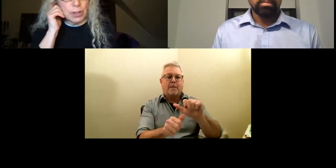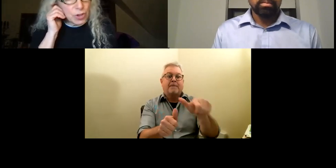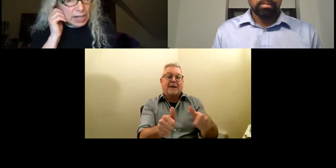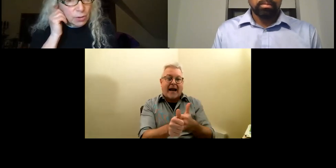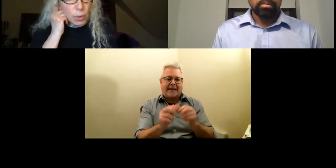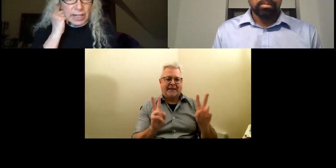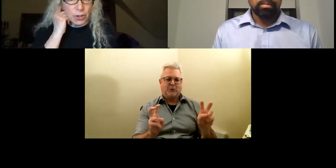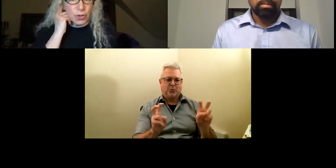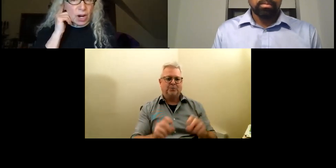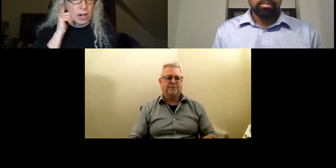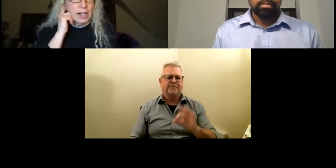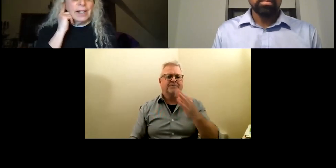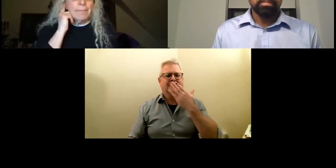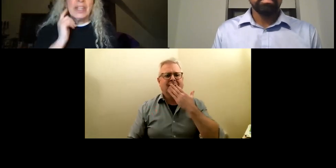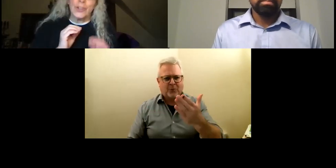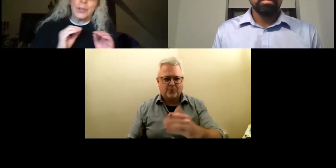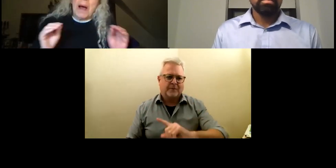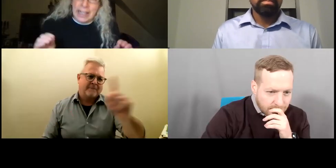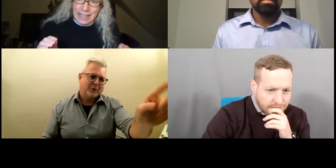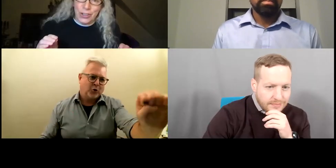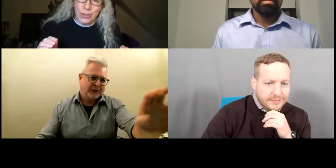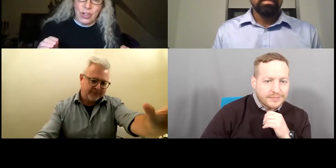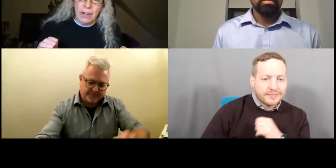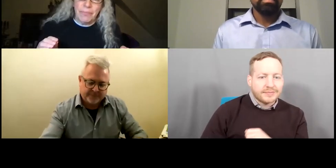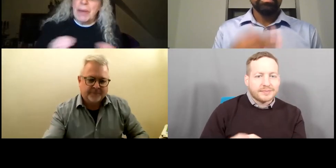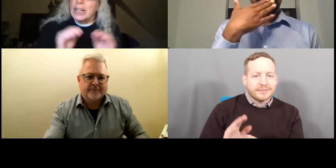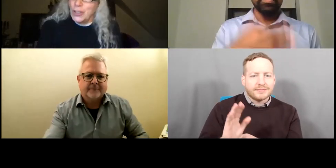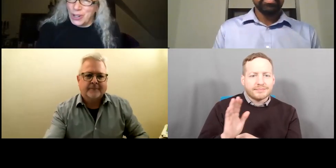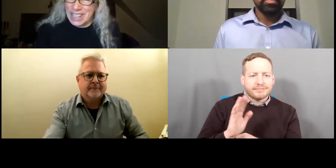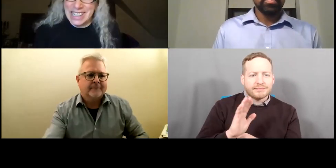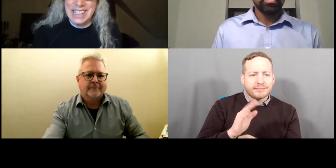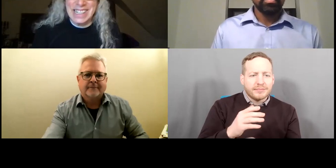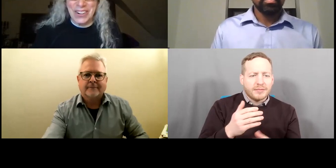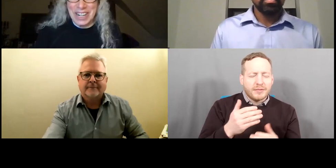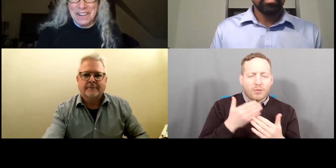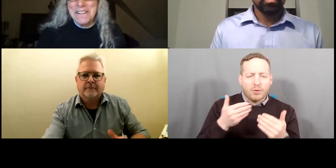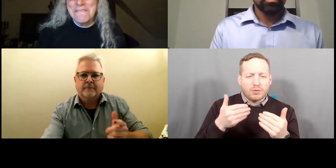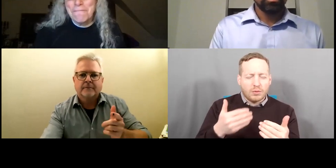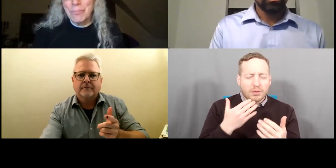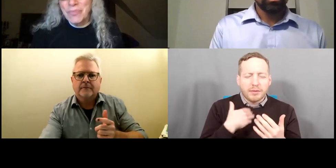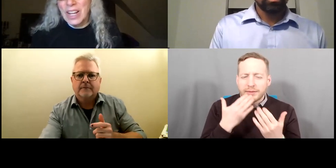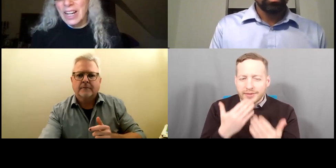people understand what the issues are, the issues behind the issues. Back to you, Ernest. Sorry.